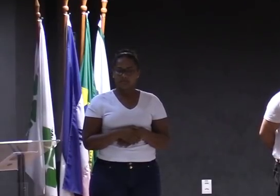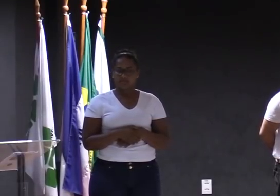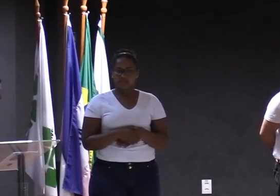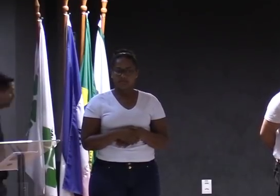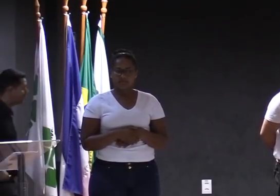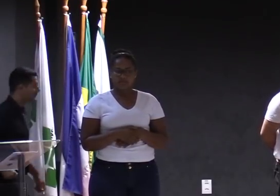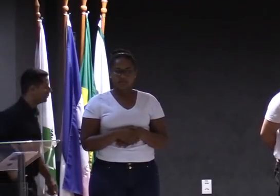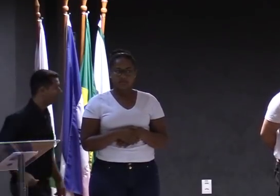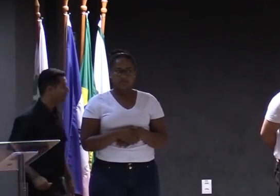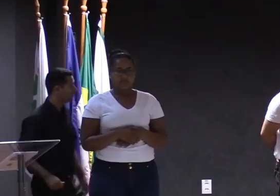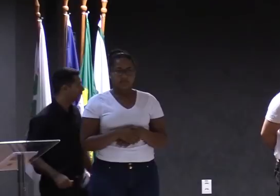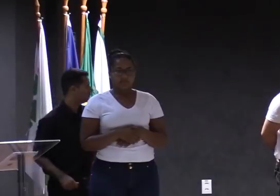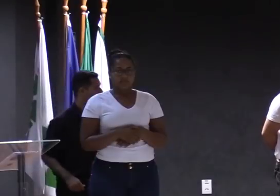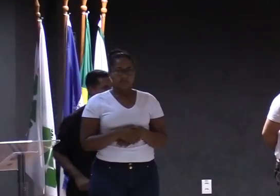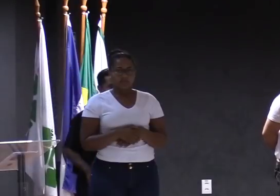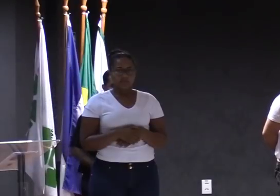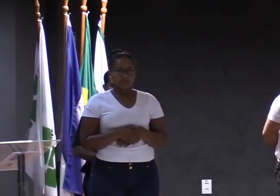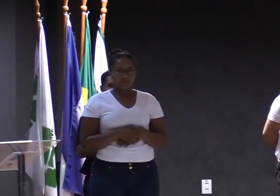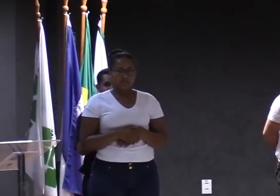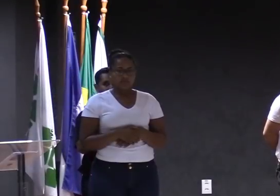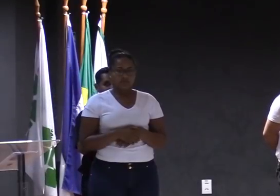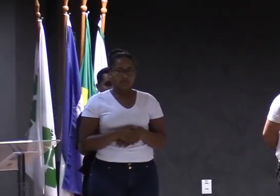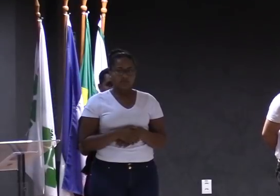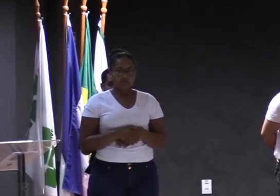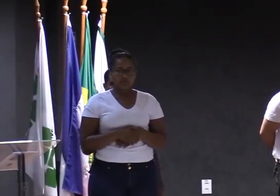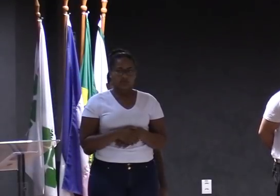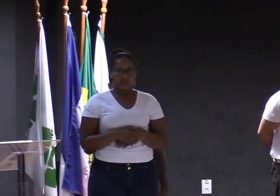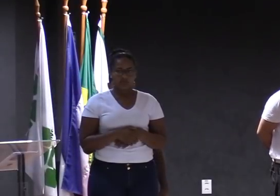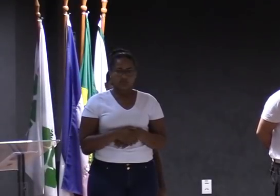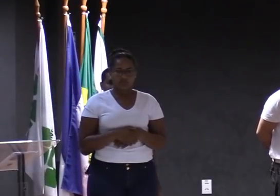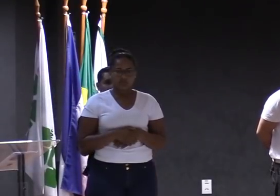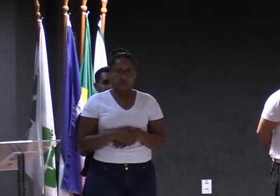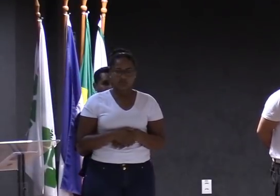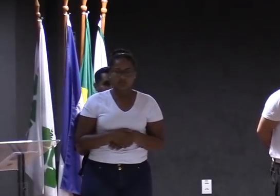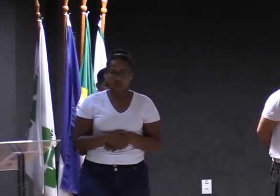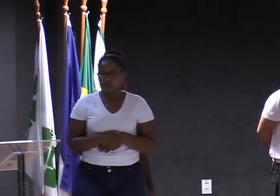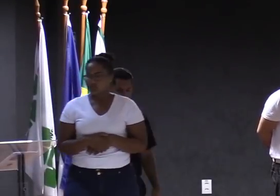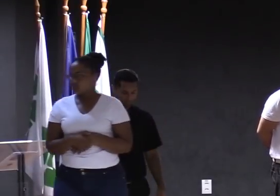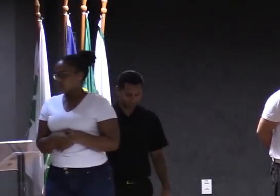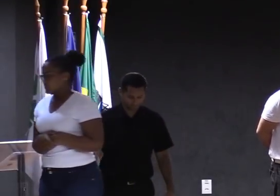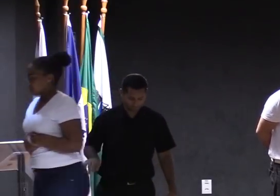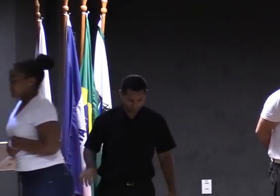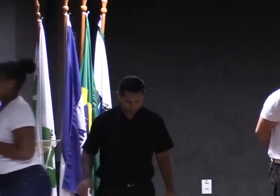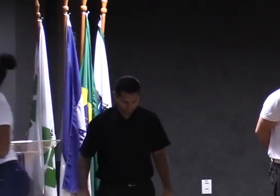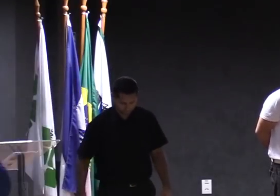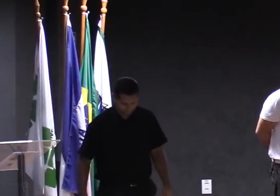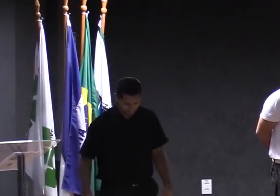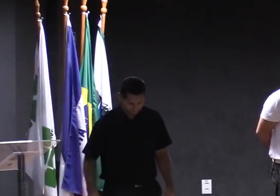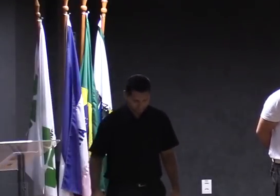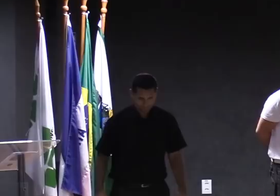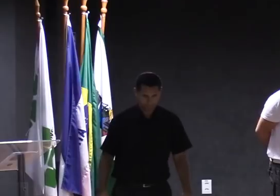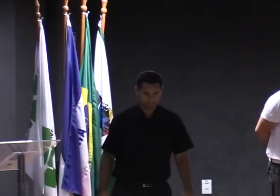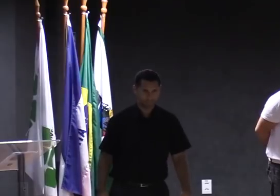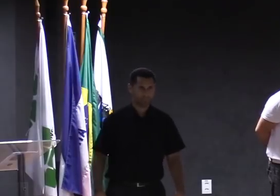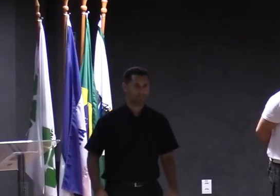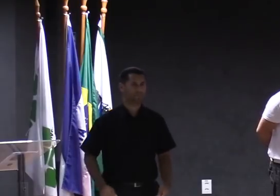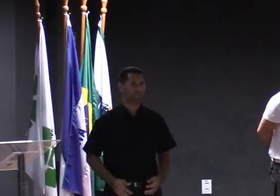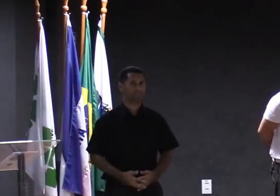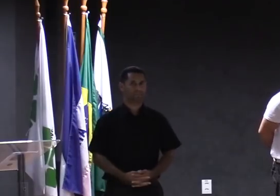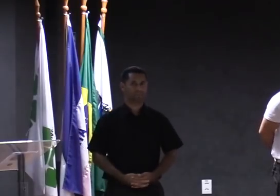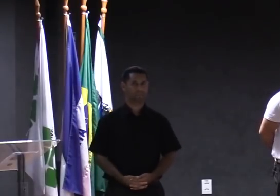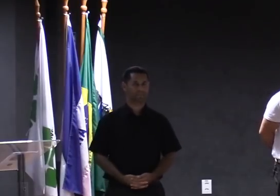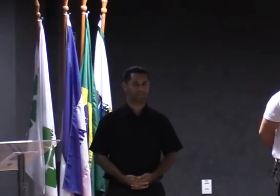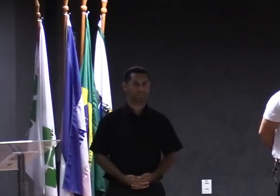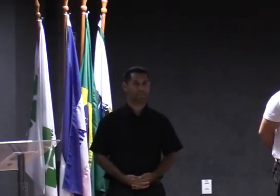imediatamente. So I hope you got some new ideas of this presentation and the discussions you had with the other